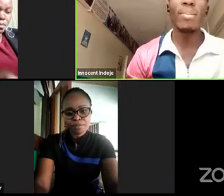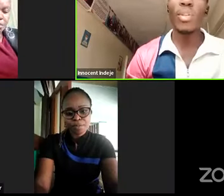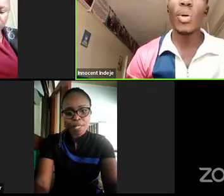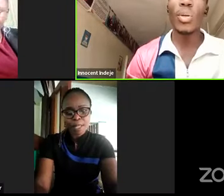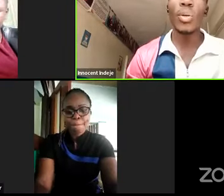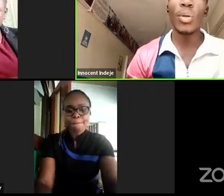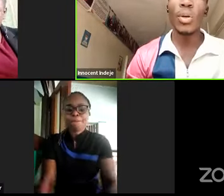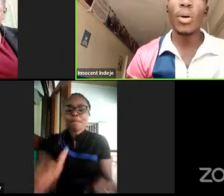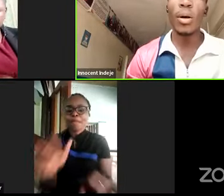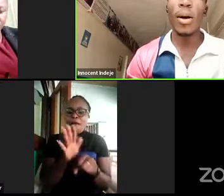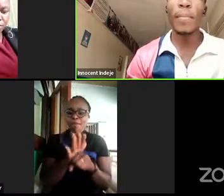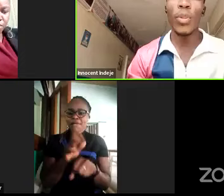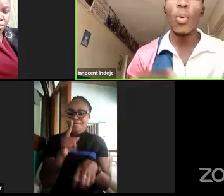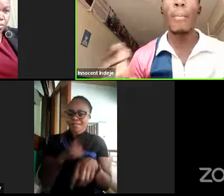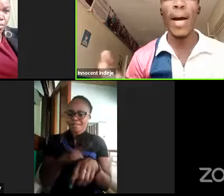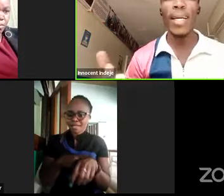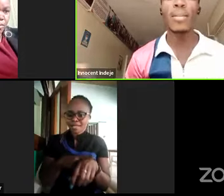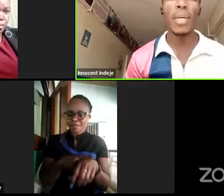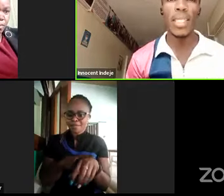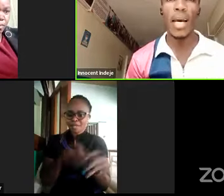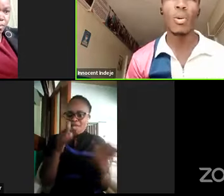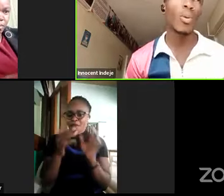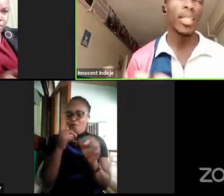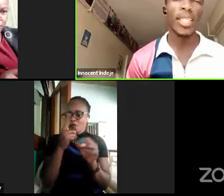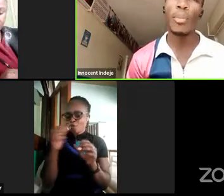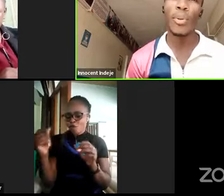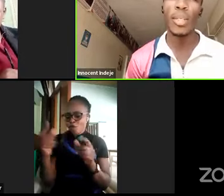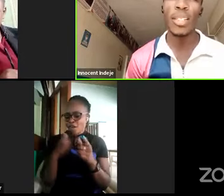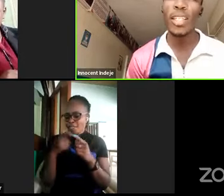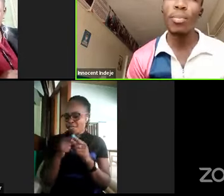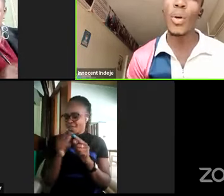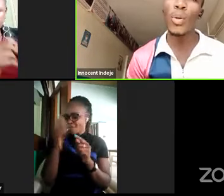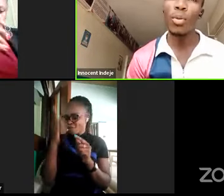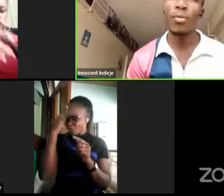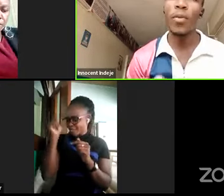times you might miss out on certain opportunities just because of